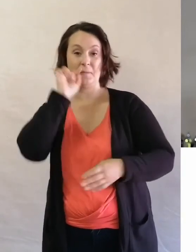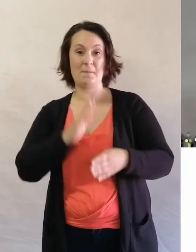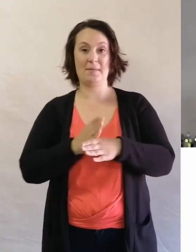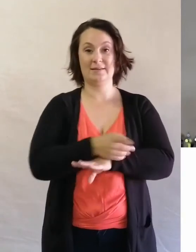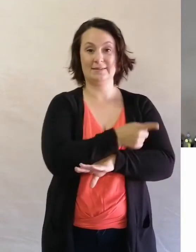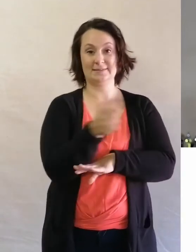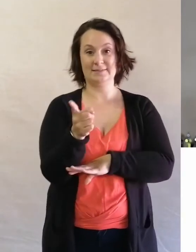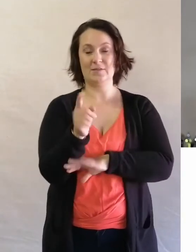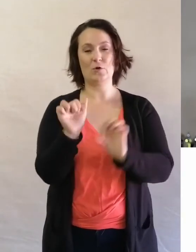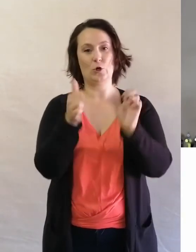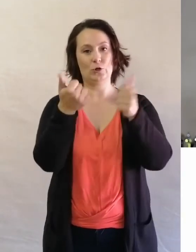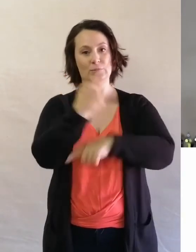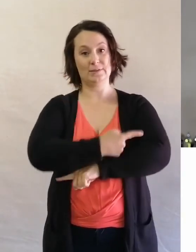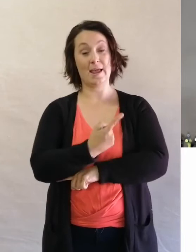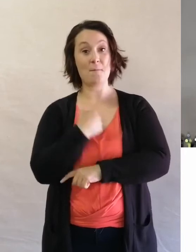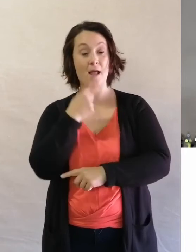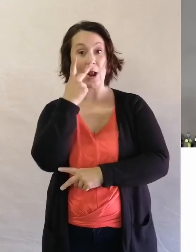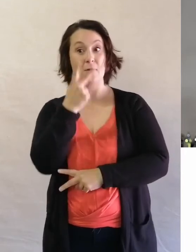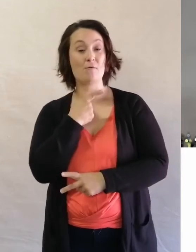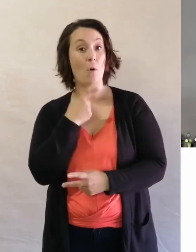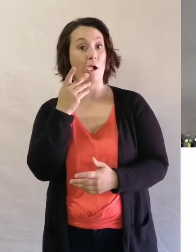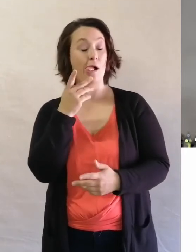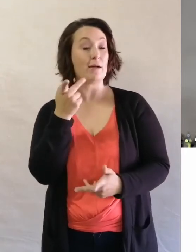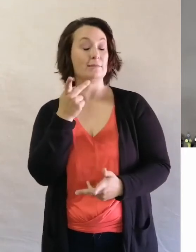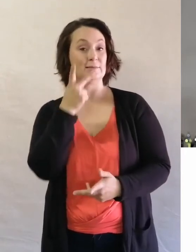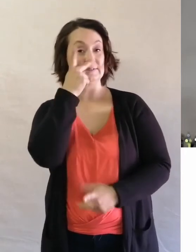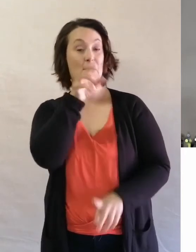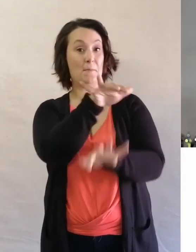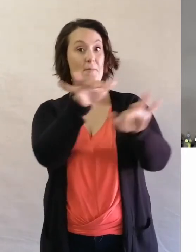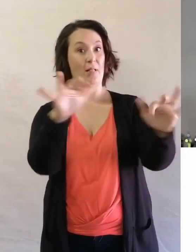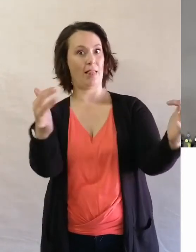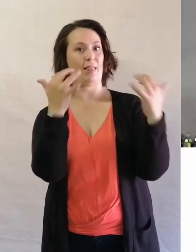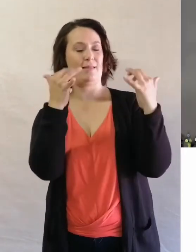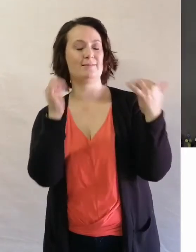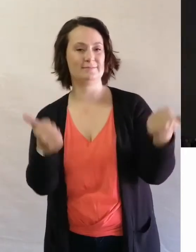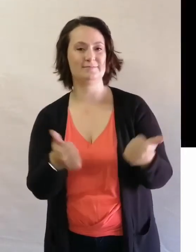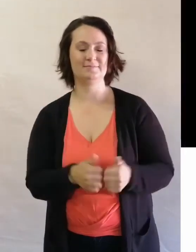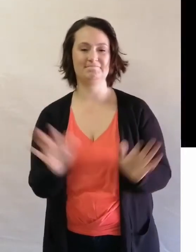Have a great day. Looking forward to coming back here and seeing you all in person. Cheers.